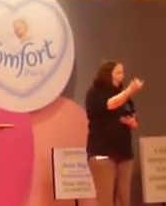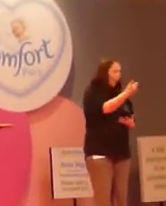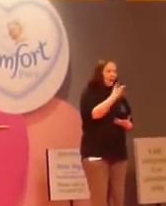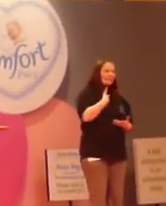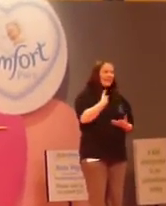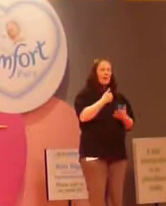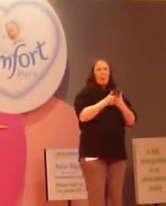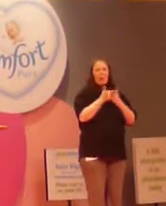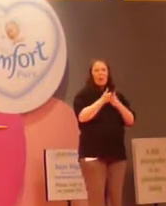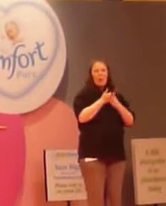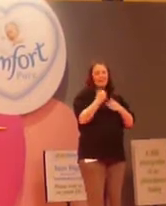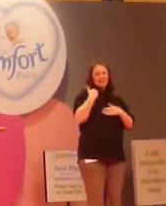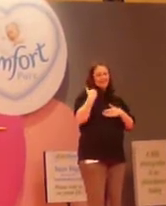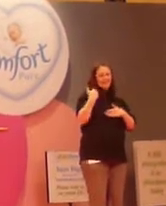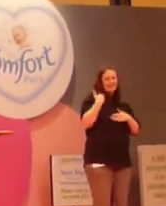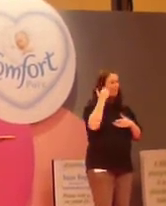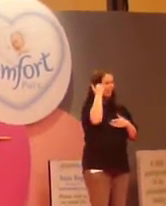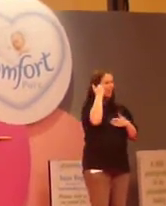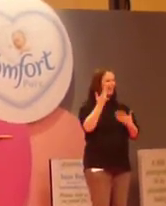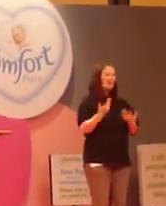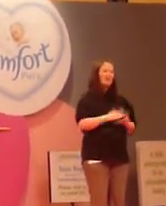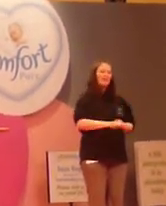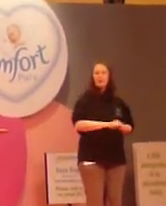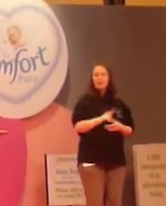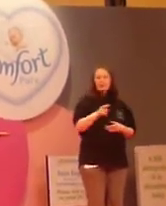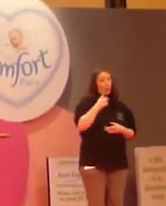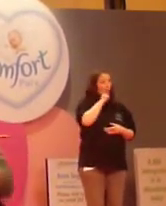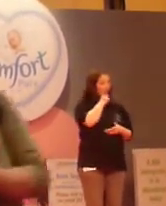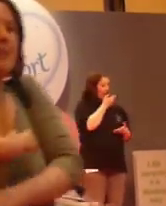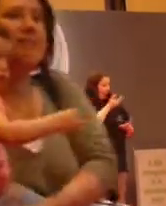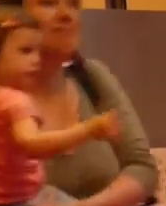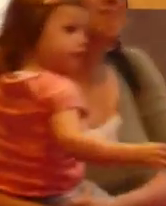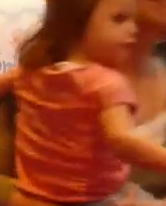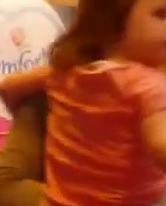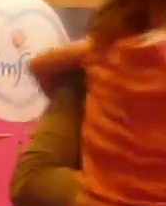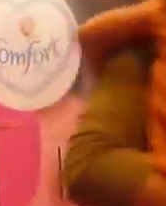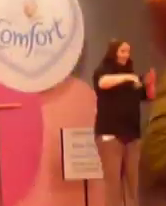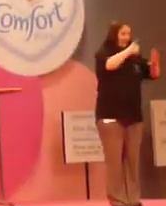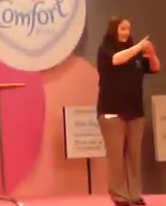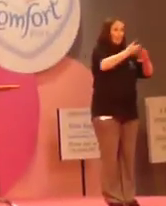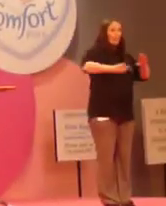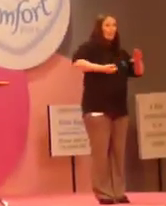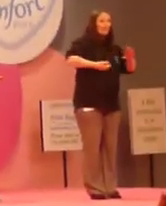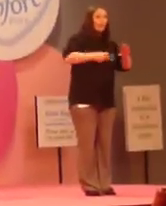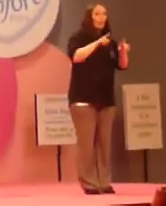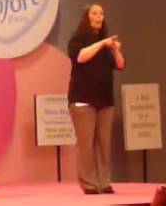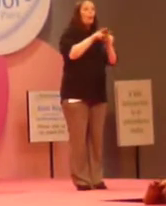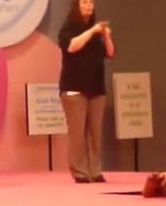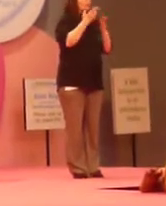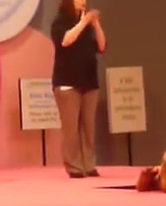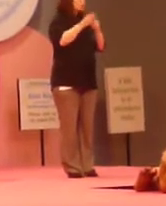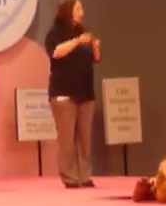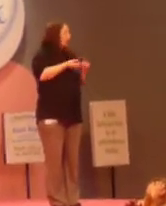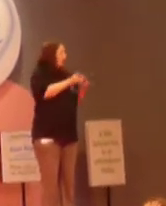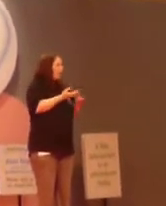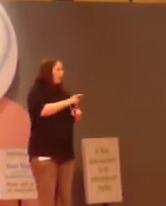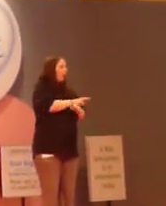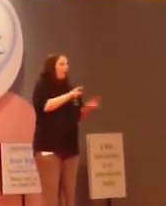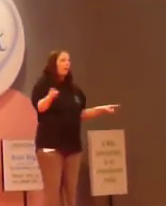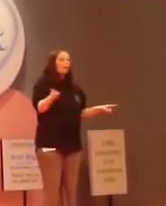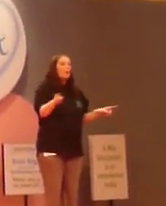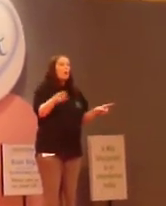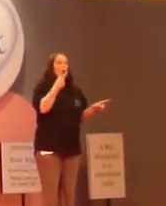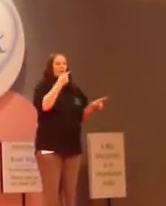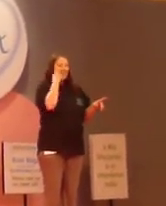rather embarrassing, isn't it? So you're going to tell us a little bit about yourself and how you set up your own business. And hopefully give some a few tips for some people out there